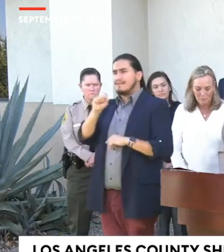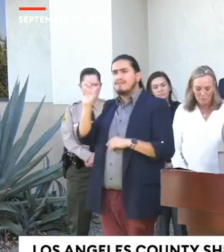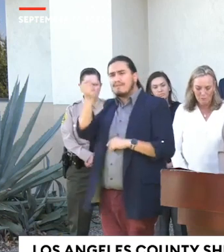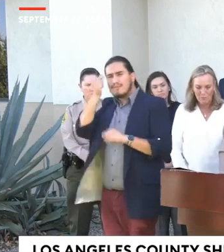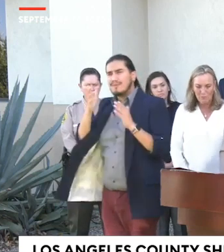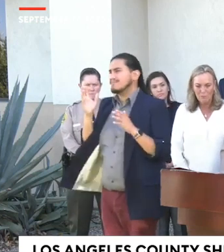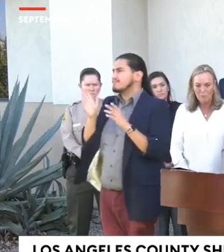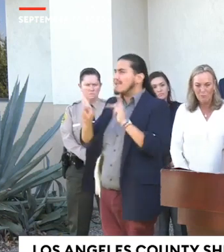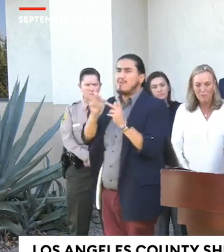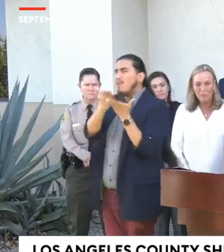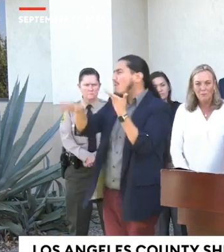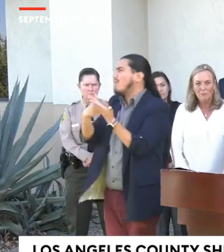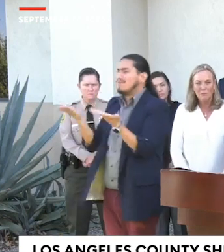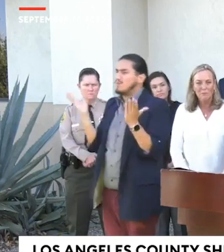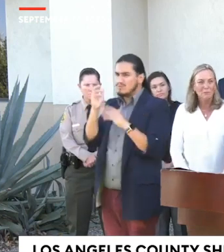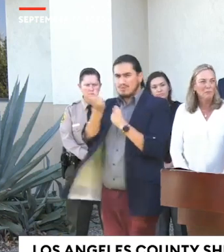this difficult time.